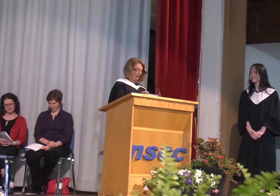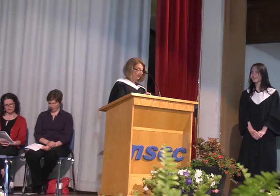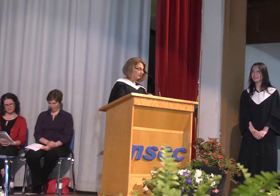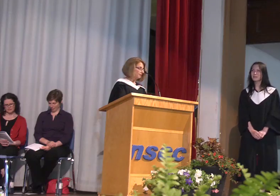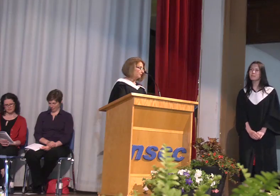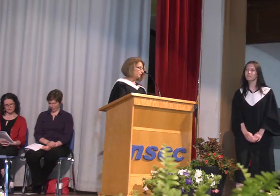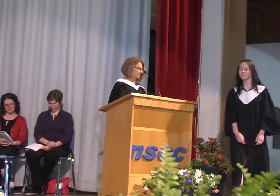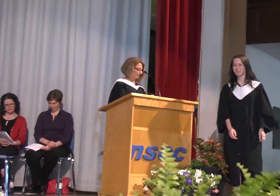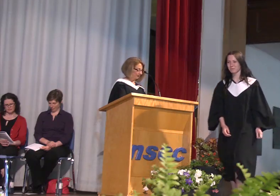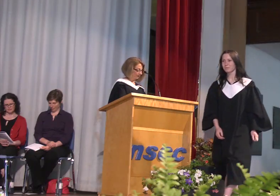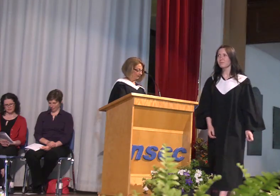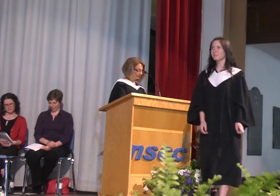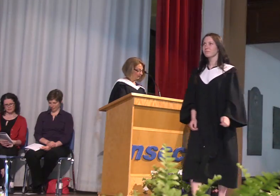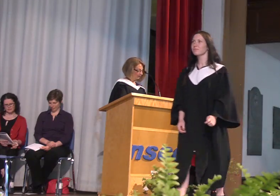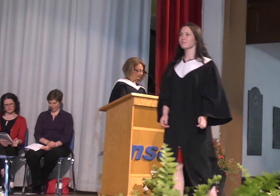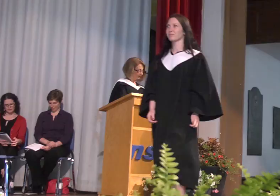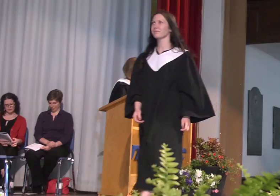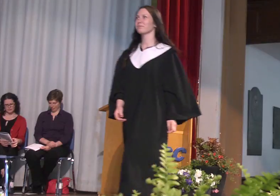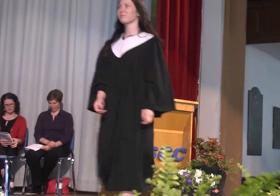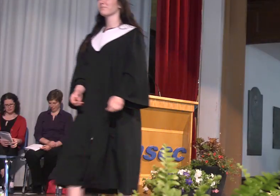Ashley Milne.